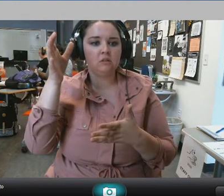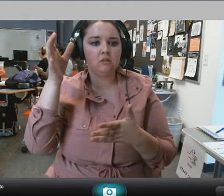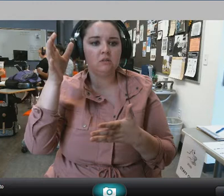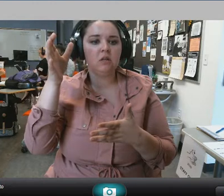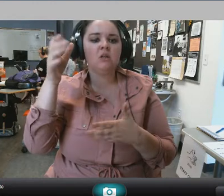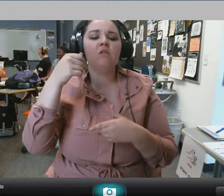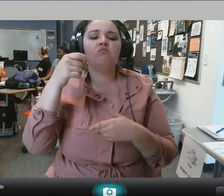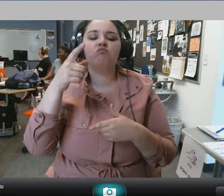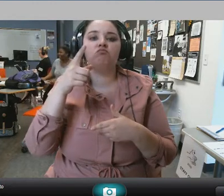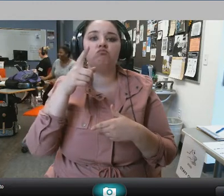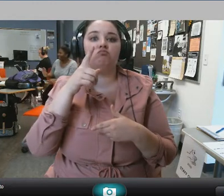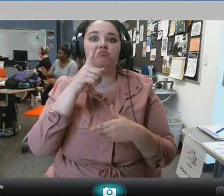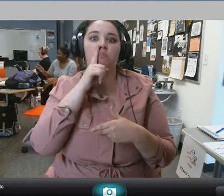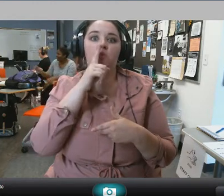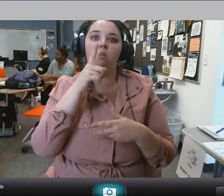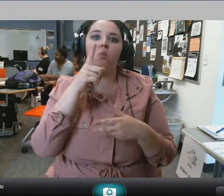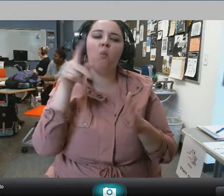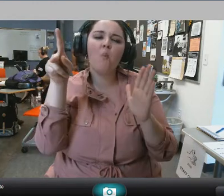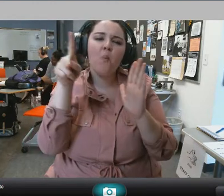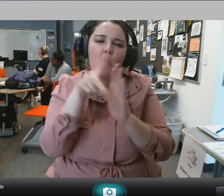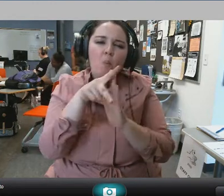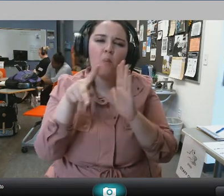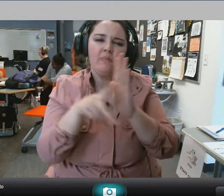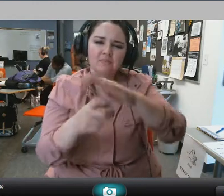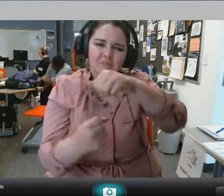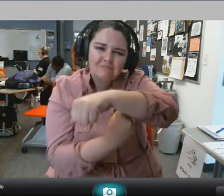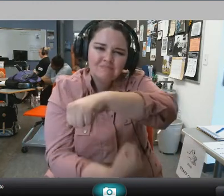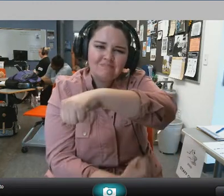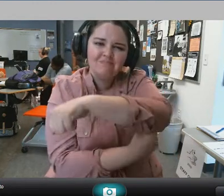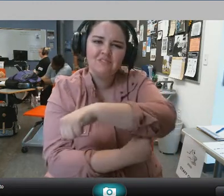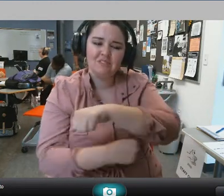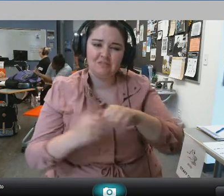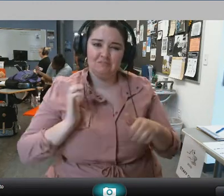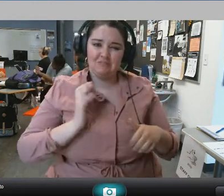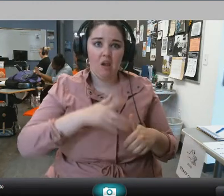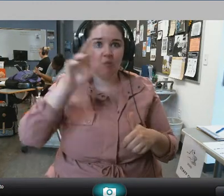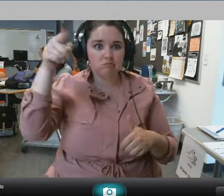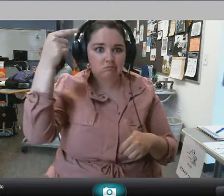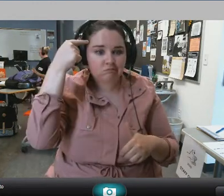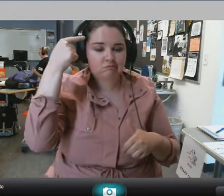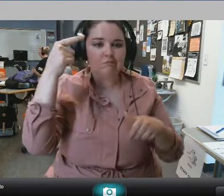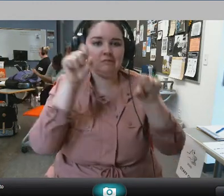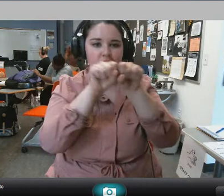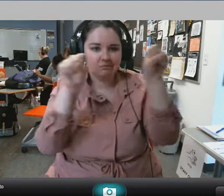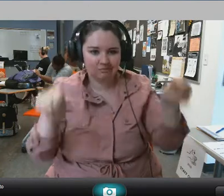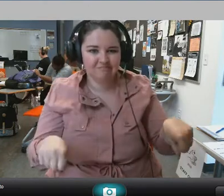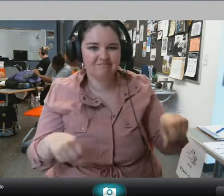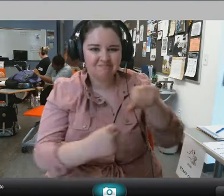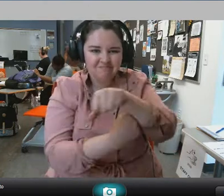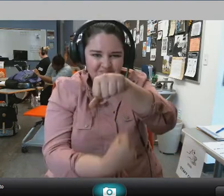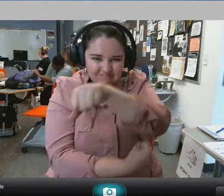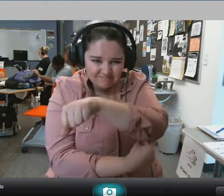really is one of the principles of our entire government and system.